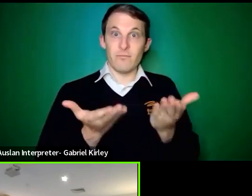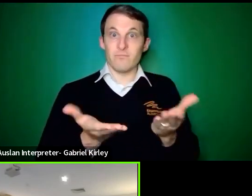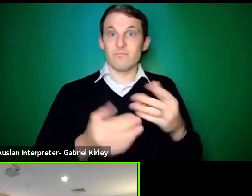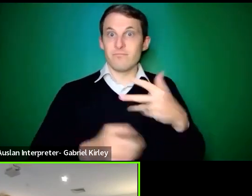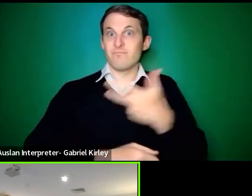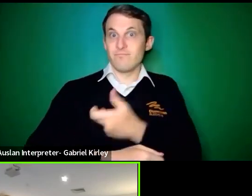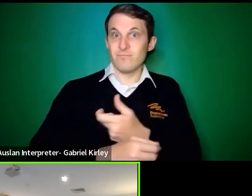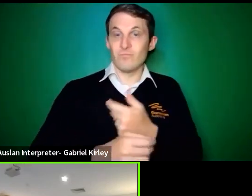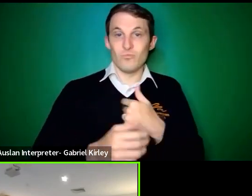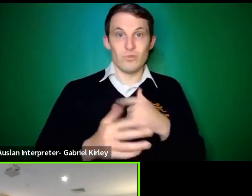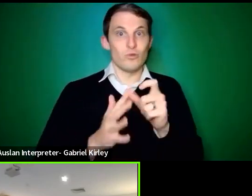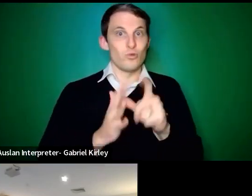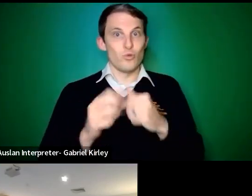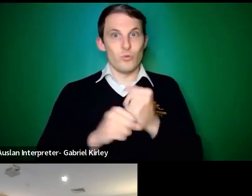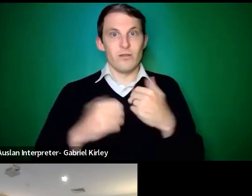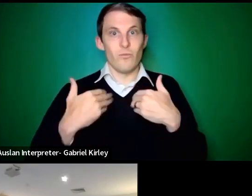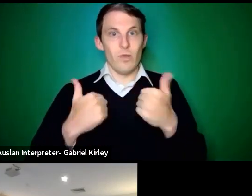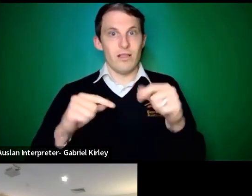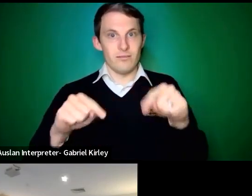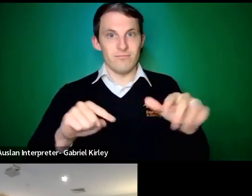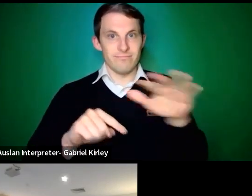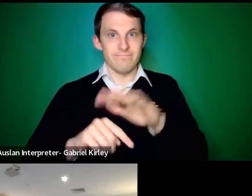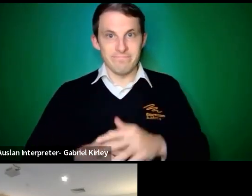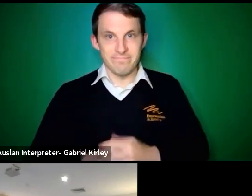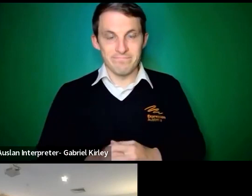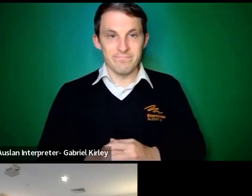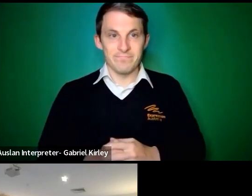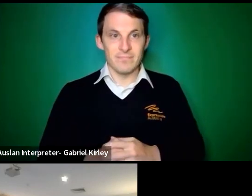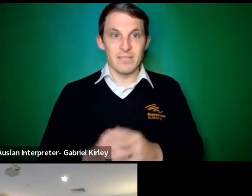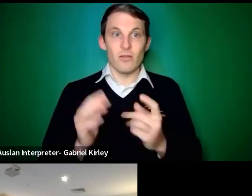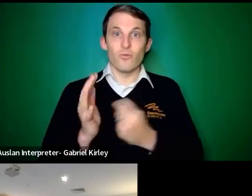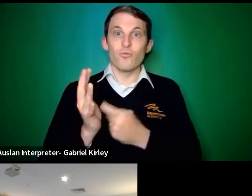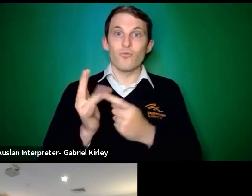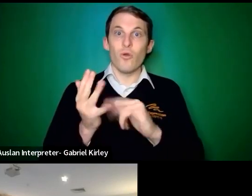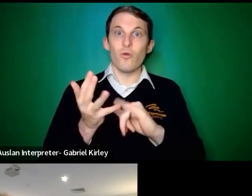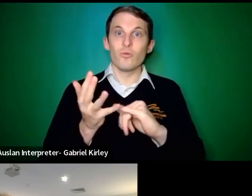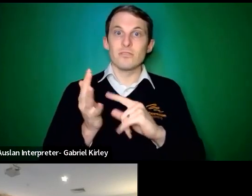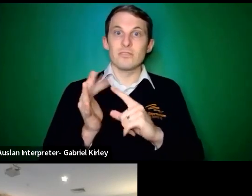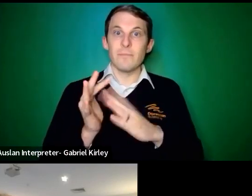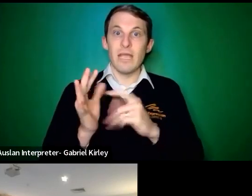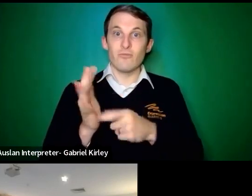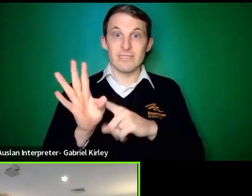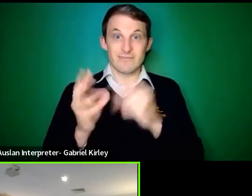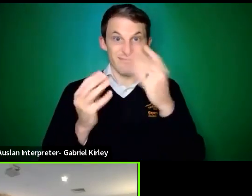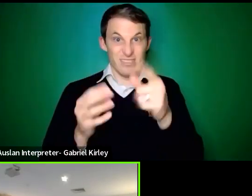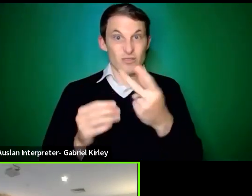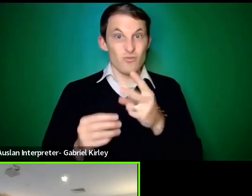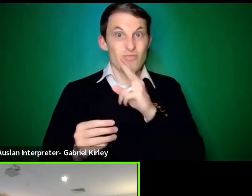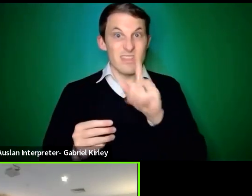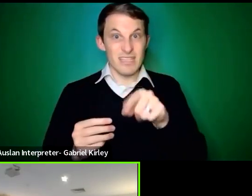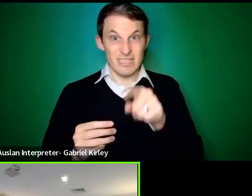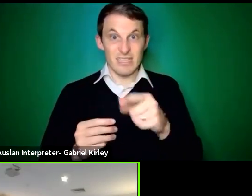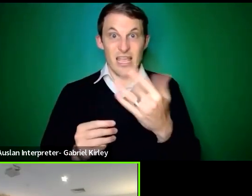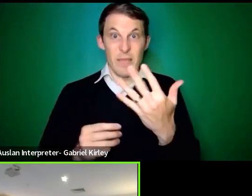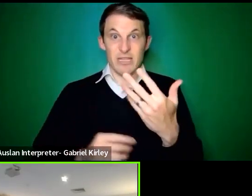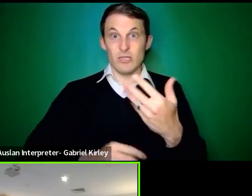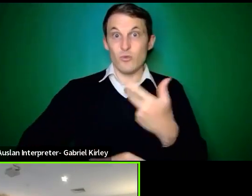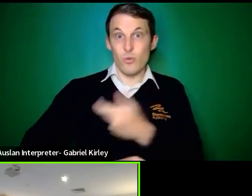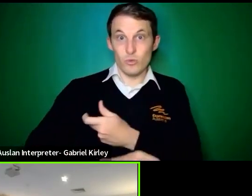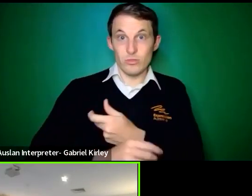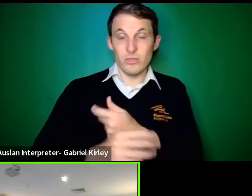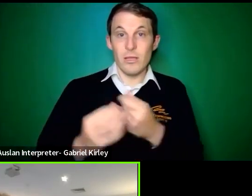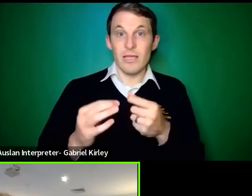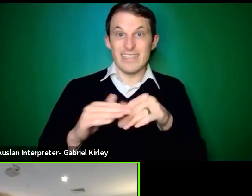well. Thanks, Lisa. I might just point out that 200,000 figure is the number of doses in people's arms done by the